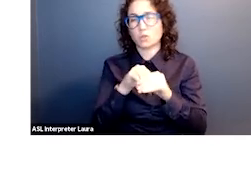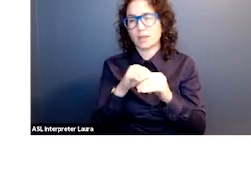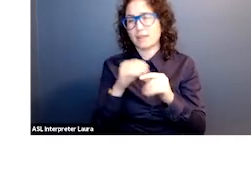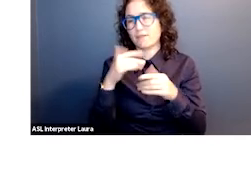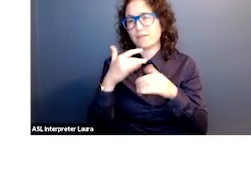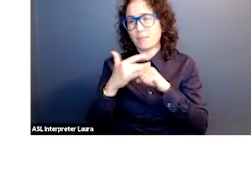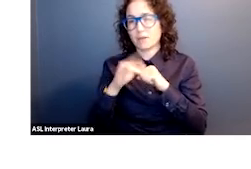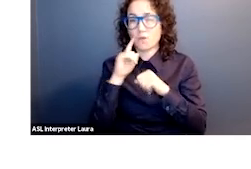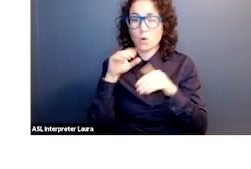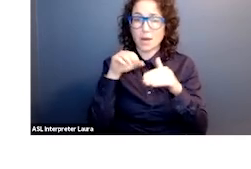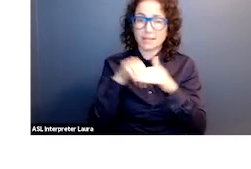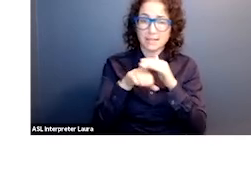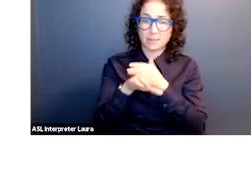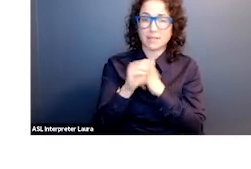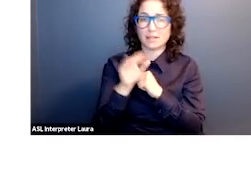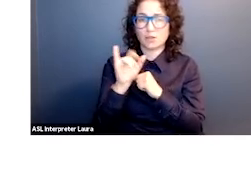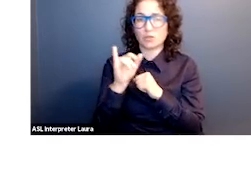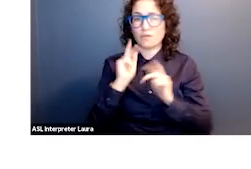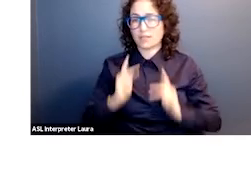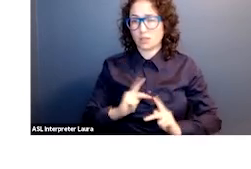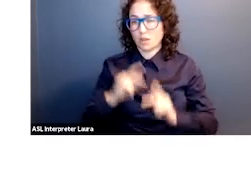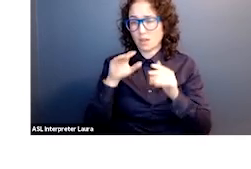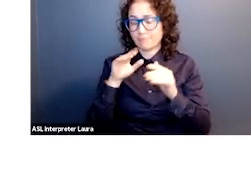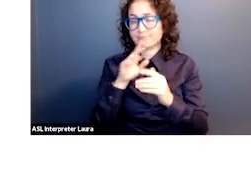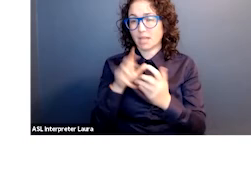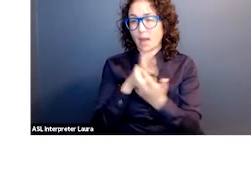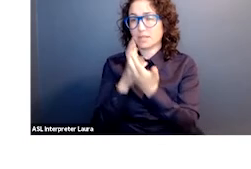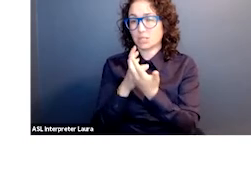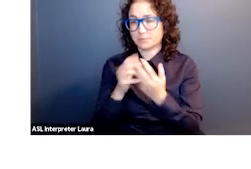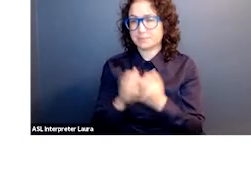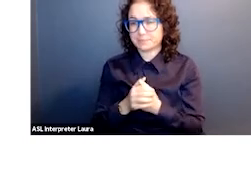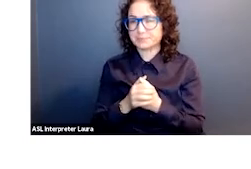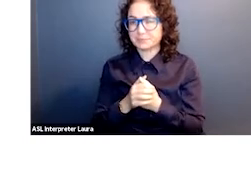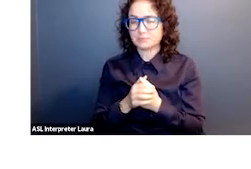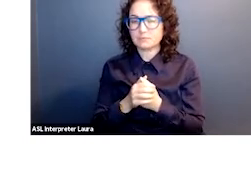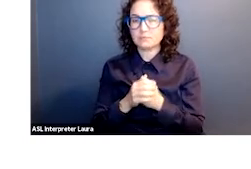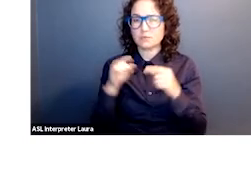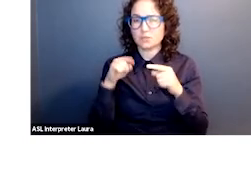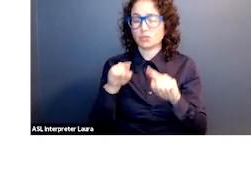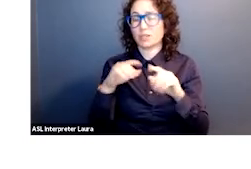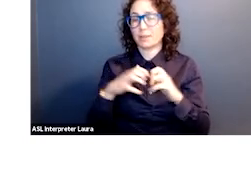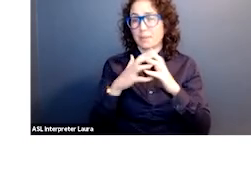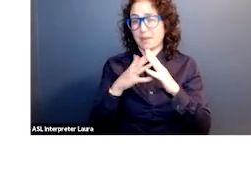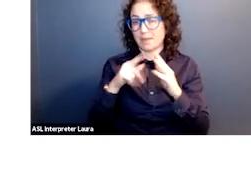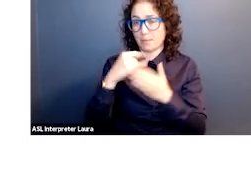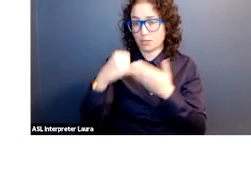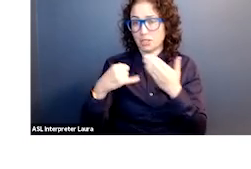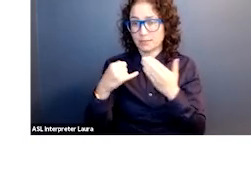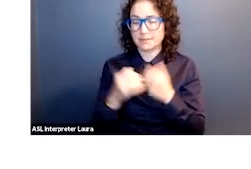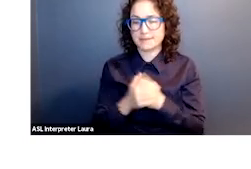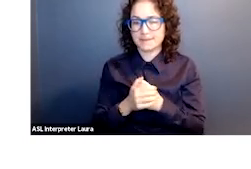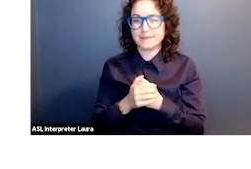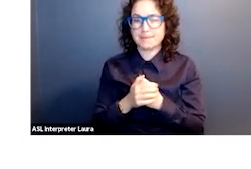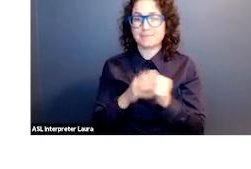accessibility and reasonable accommodation during the project implementation. So